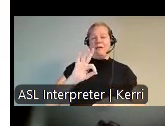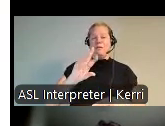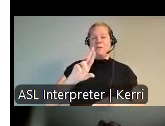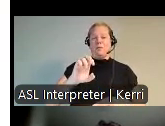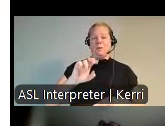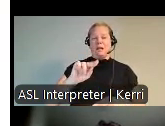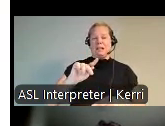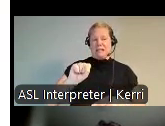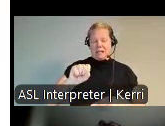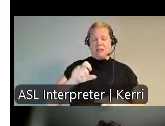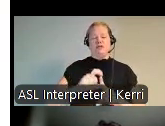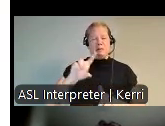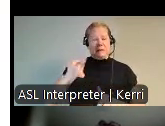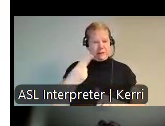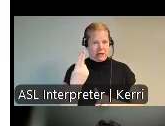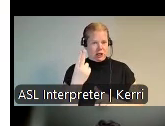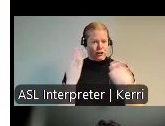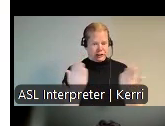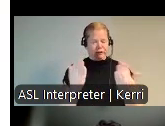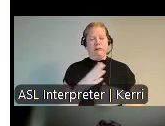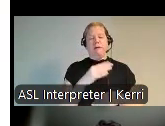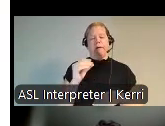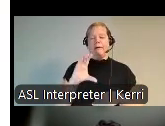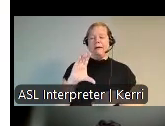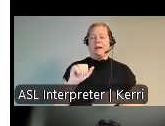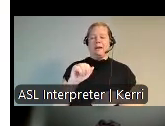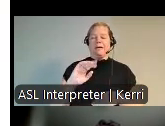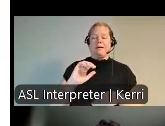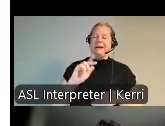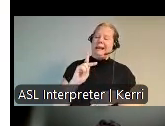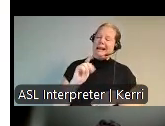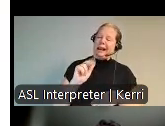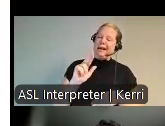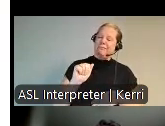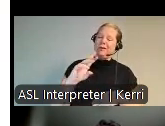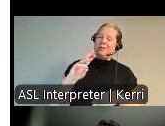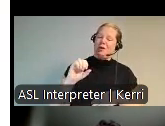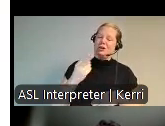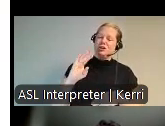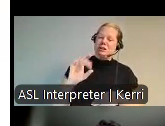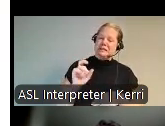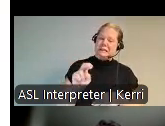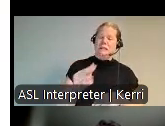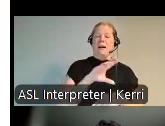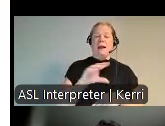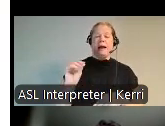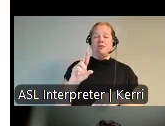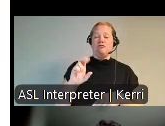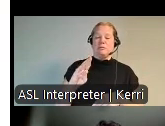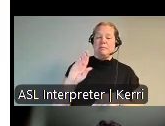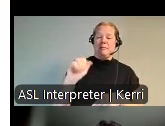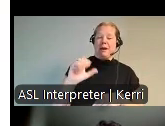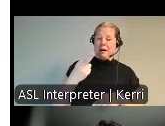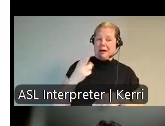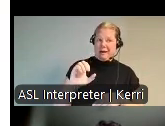our DPH team is here, along with Kara Washington. And we have Rebecca Hunt,